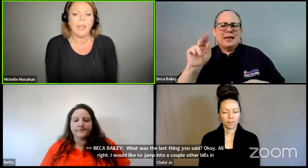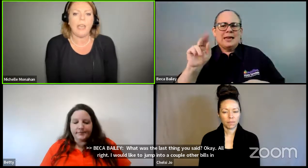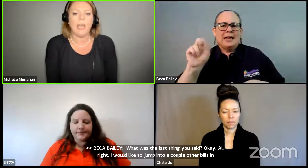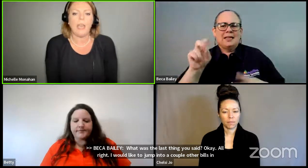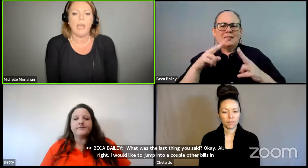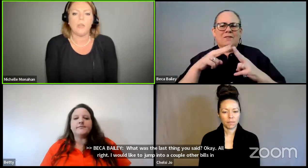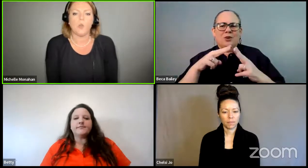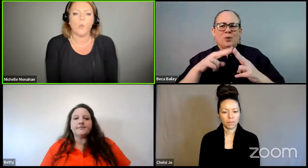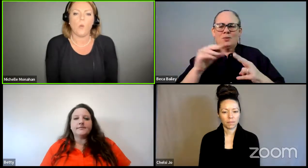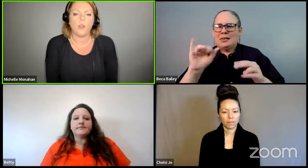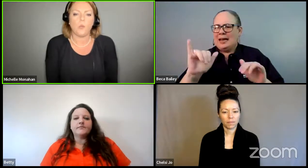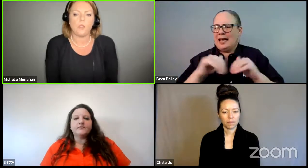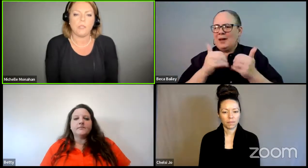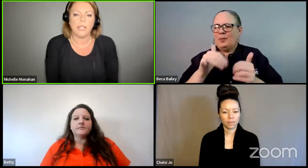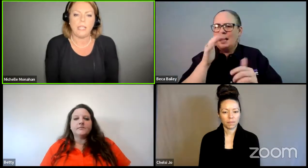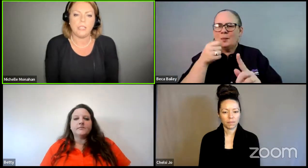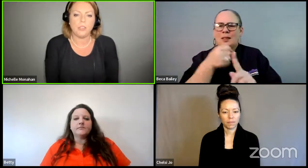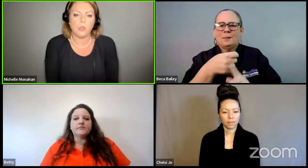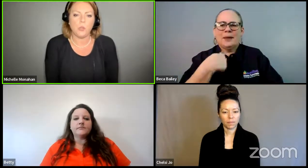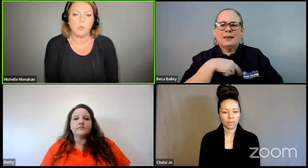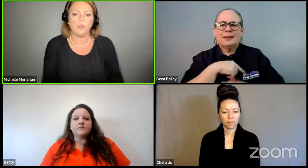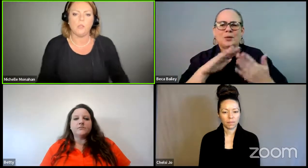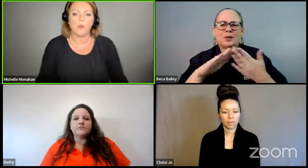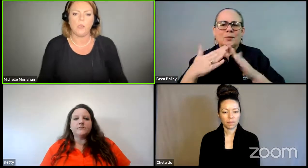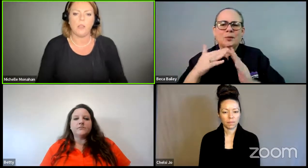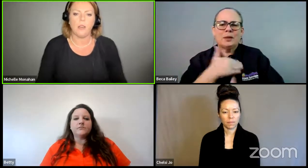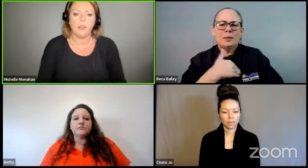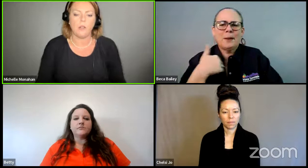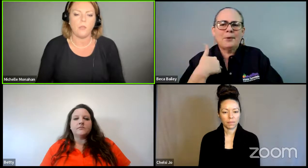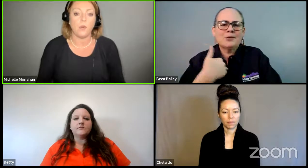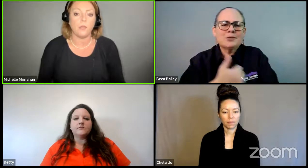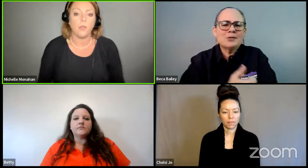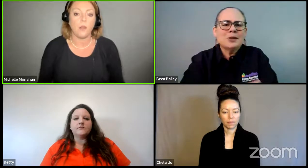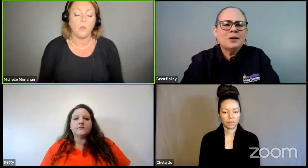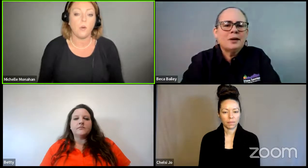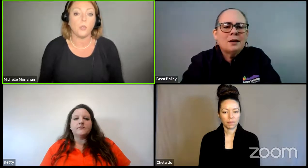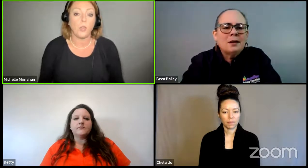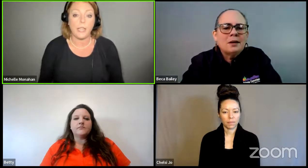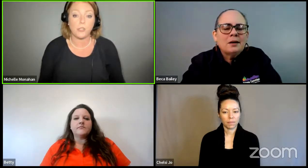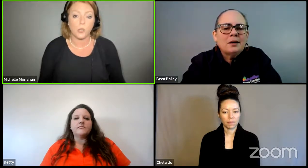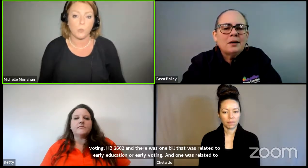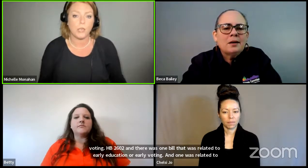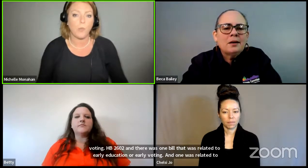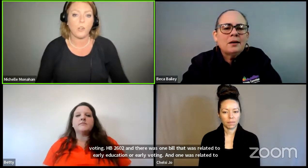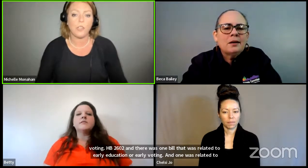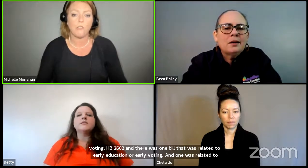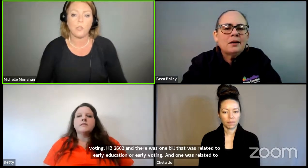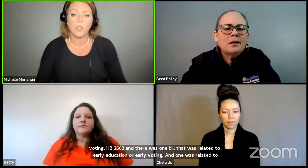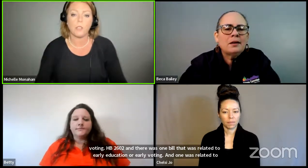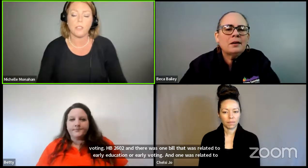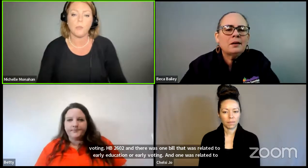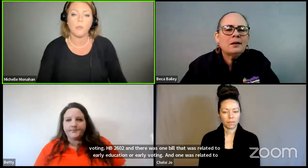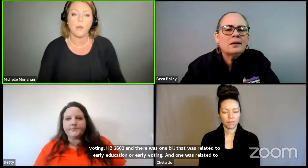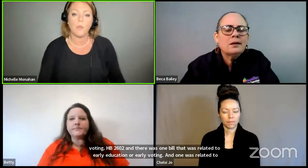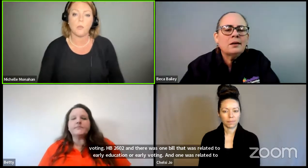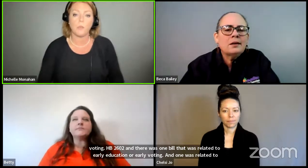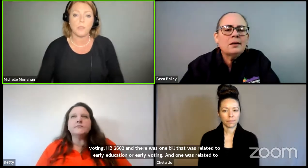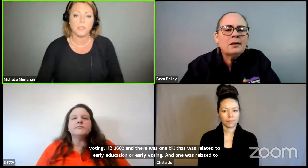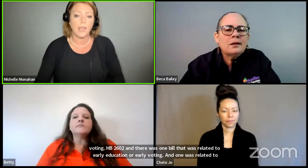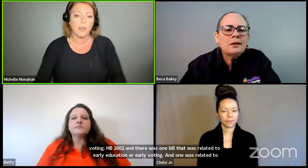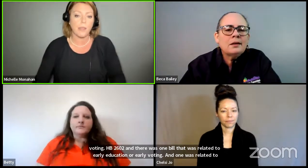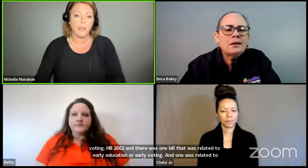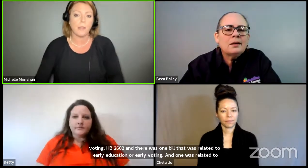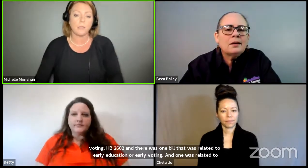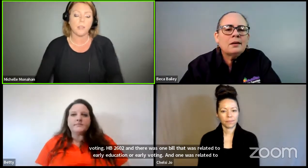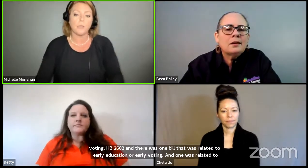voting, and one was related to voting for older age groups. And I'm wondering if you can talk a little bit about those